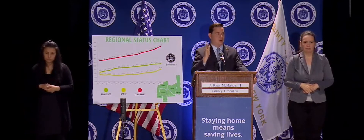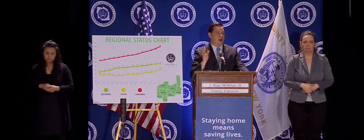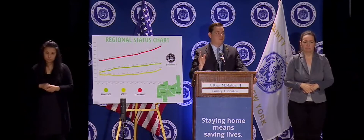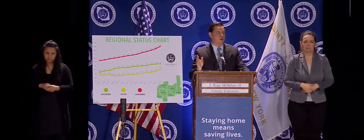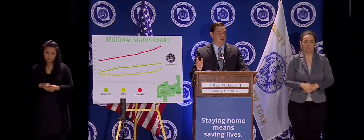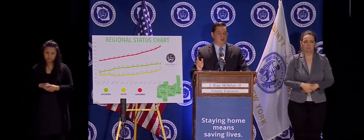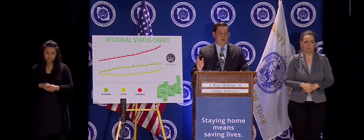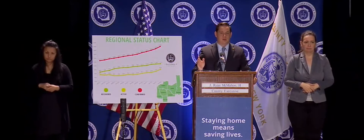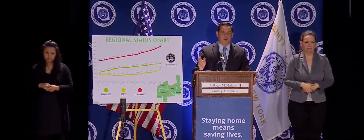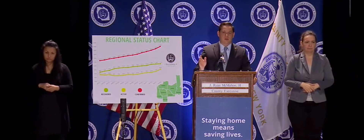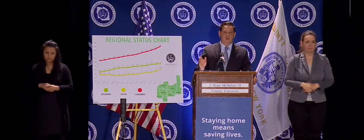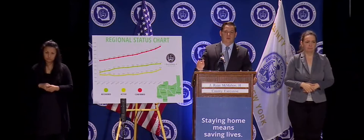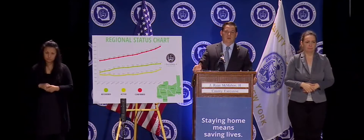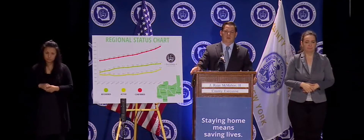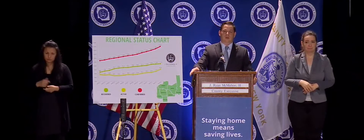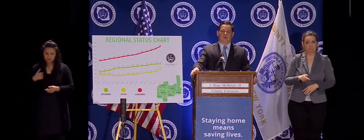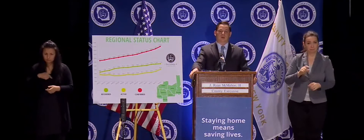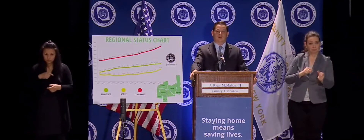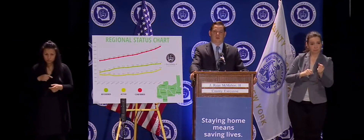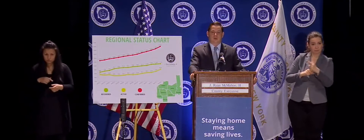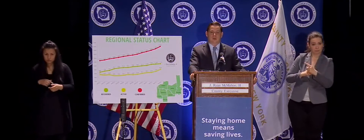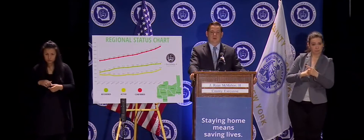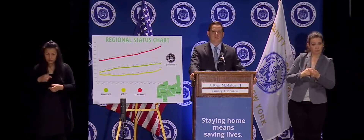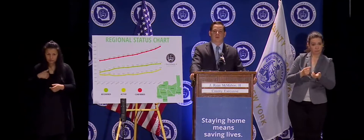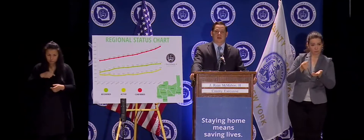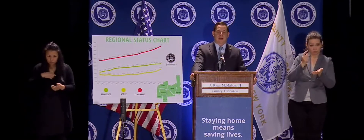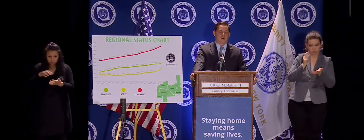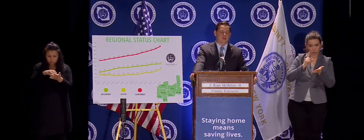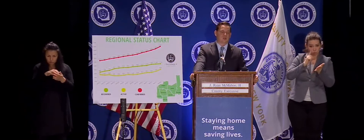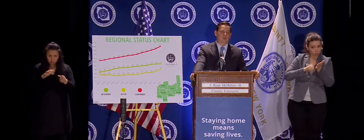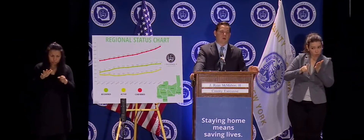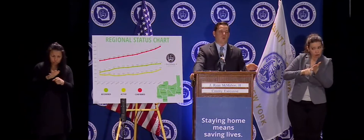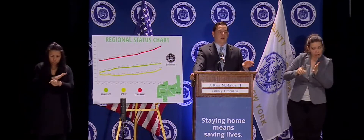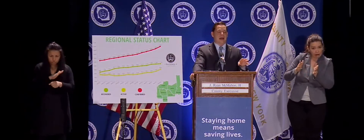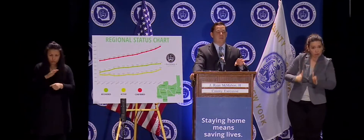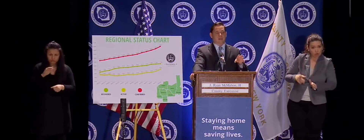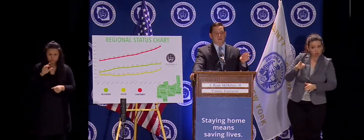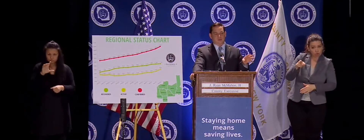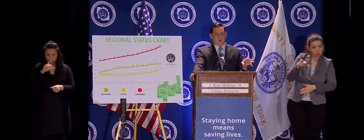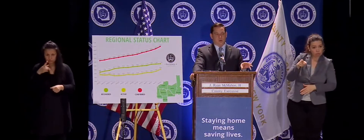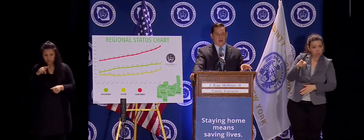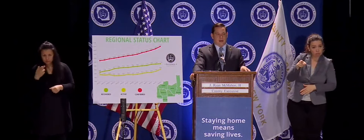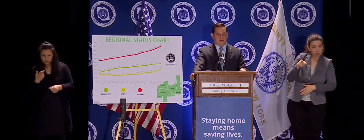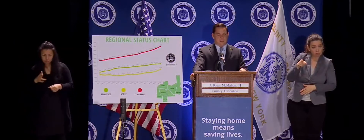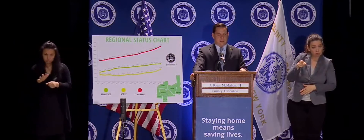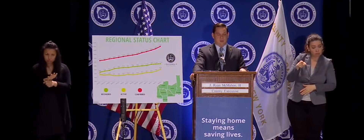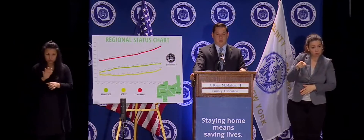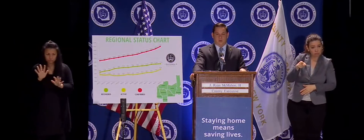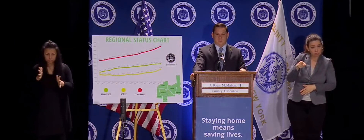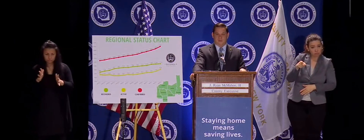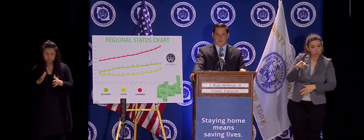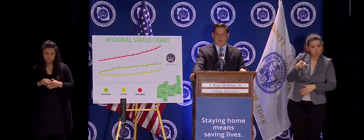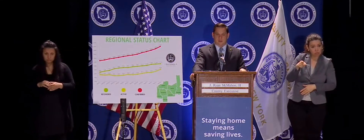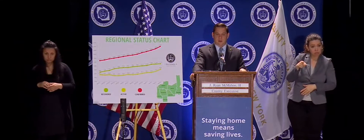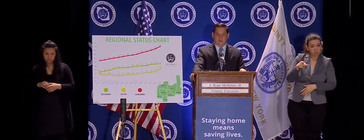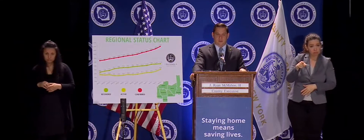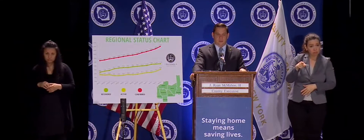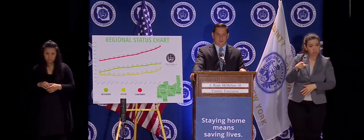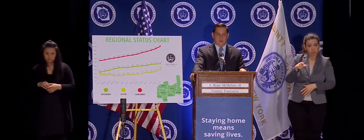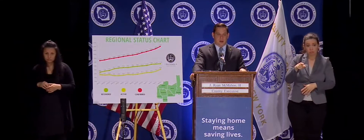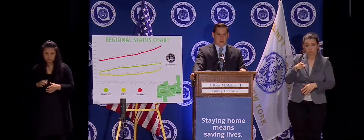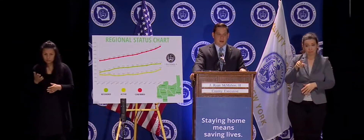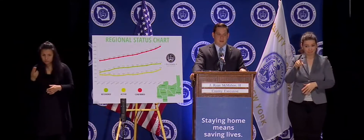governor's graph. His is 233, and you're right. Nobody Got it, right? Nobody's So got a green. what I believe is going on, and I don't know because I haven't talked to the